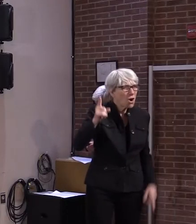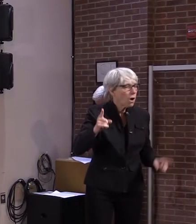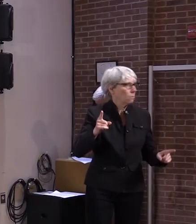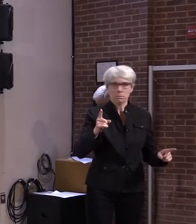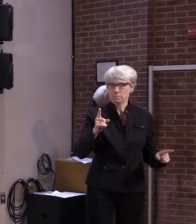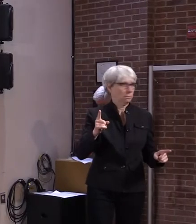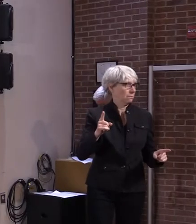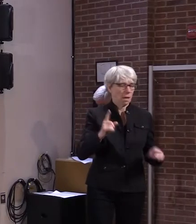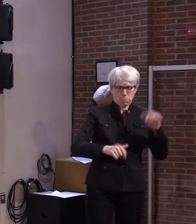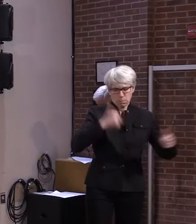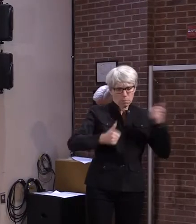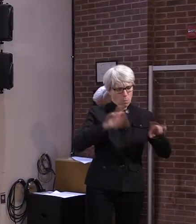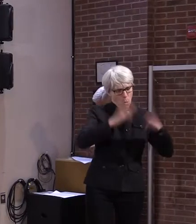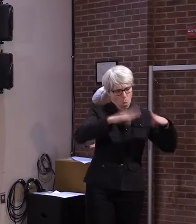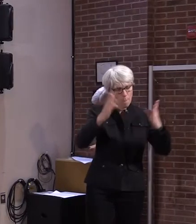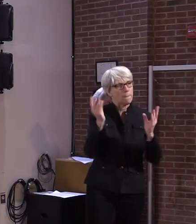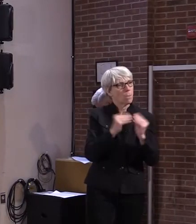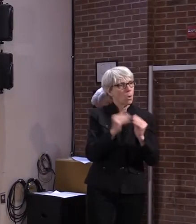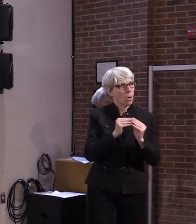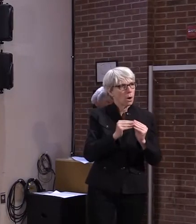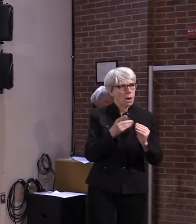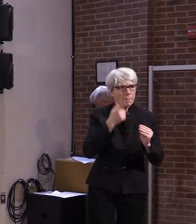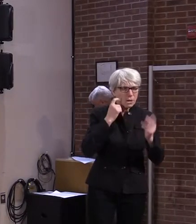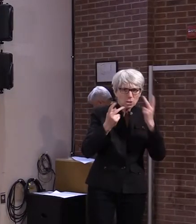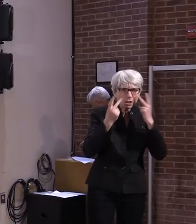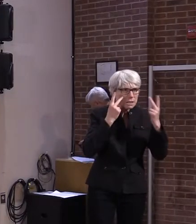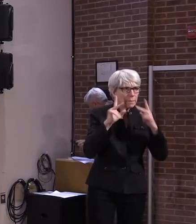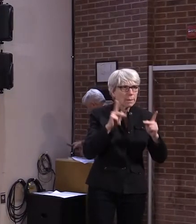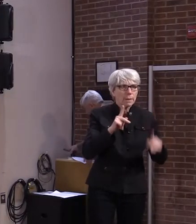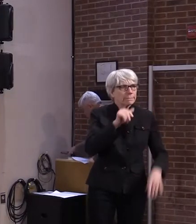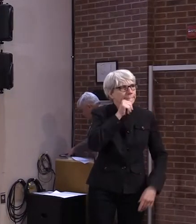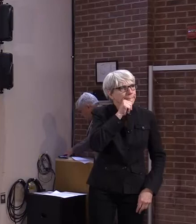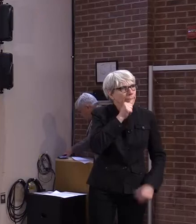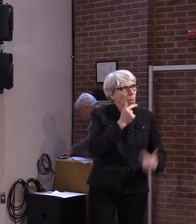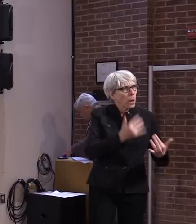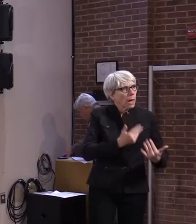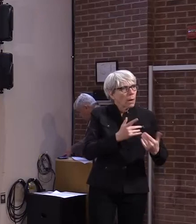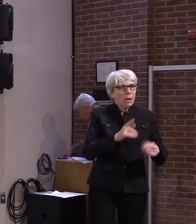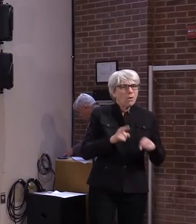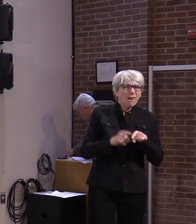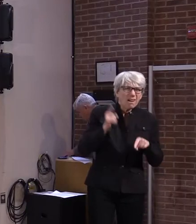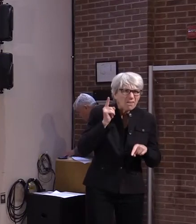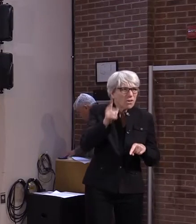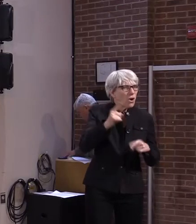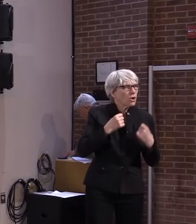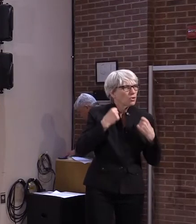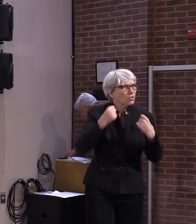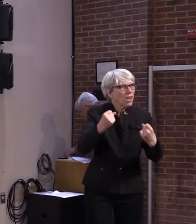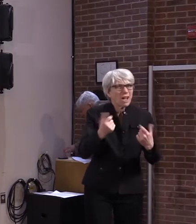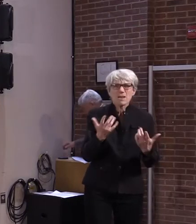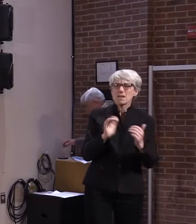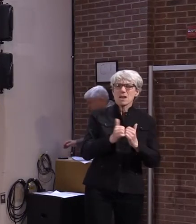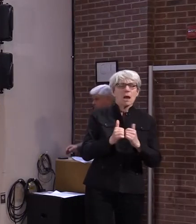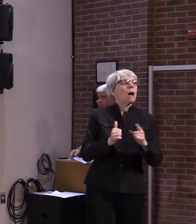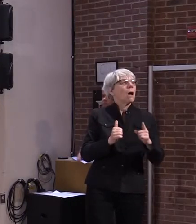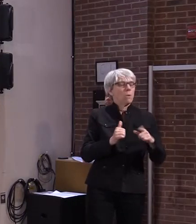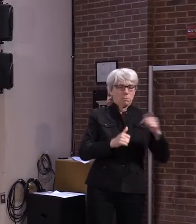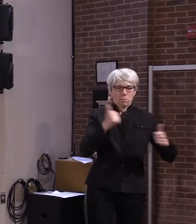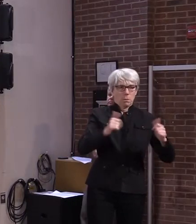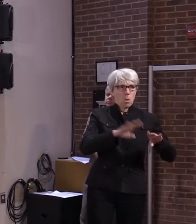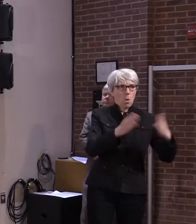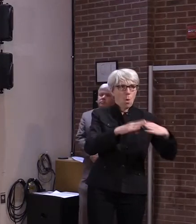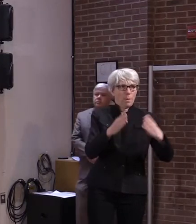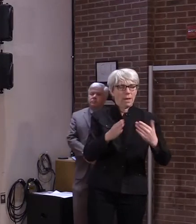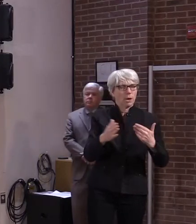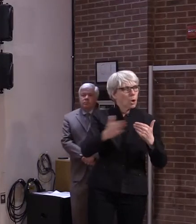need was, and decreased waiting times, thanks to many of you who did what Secretary Smith just said,